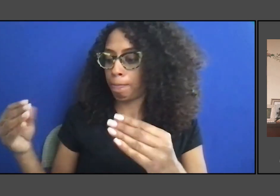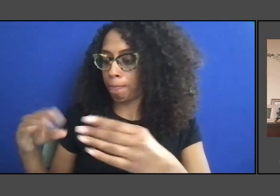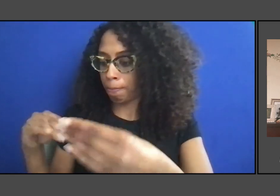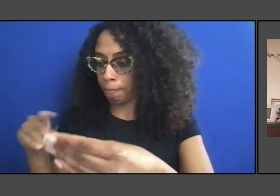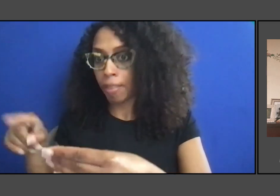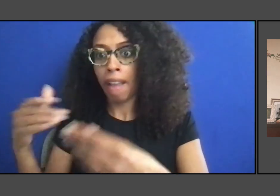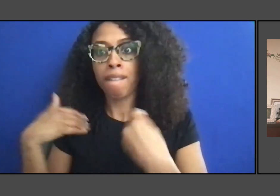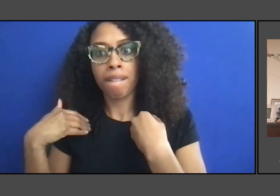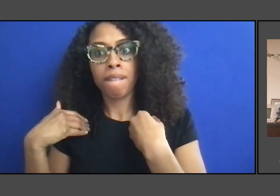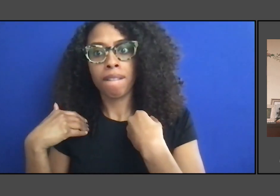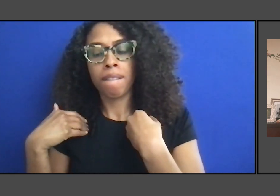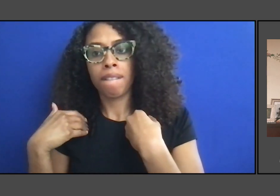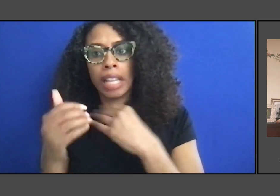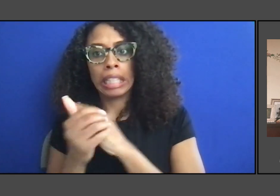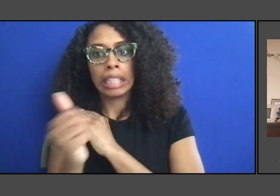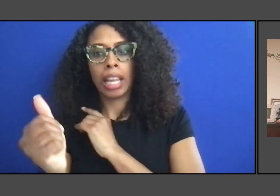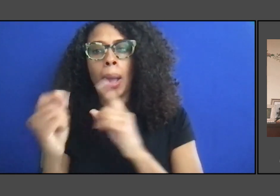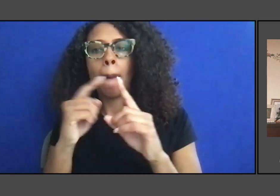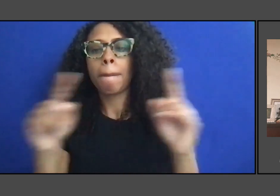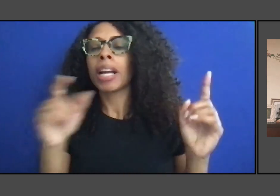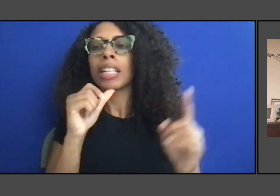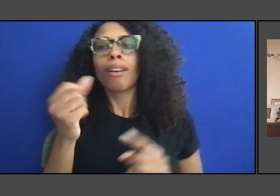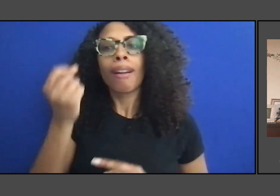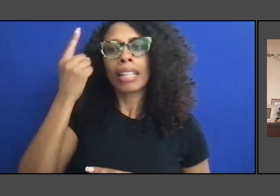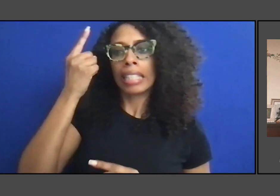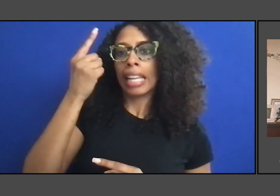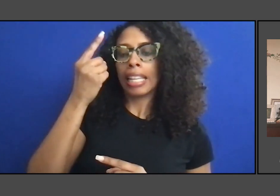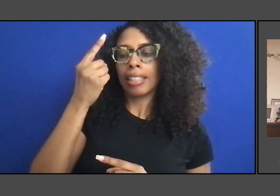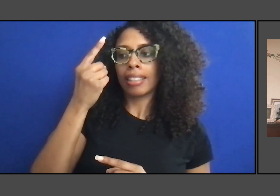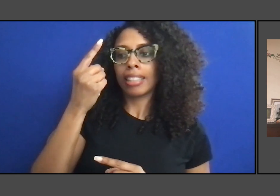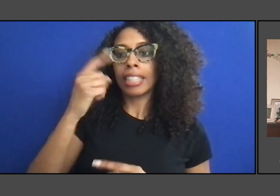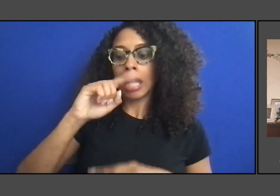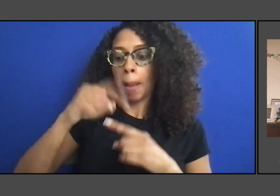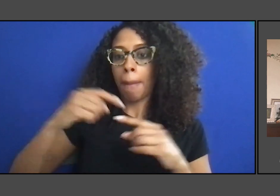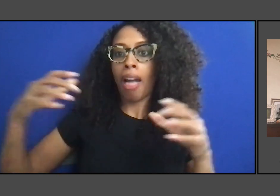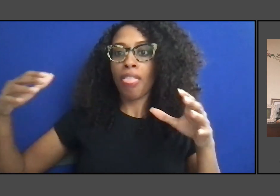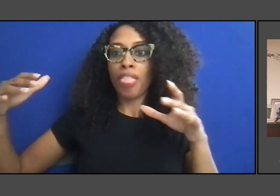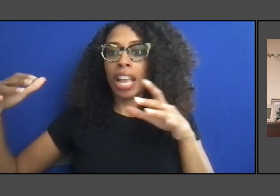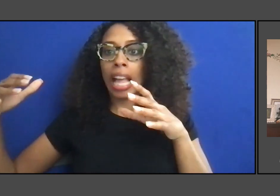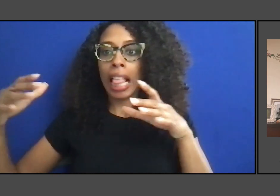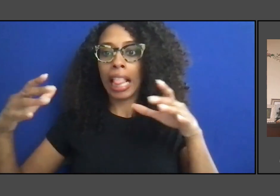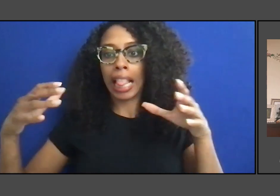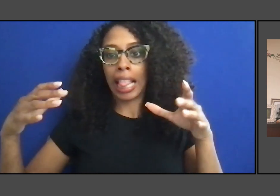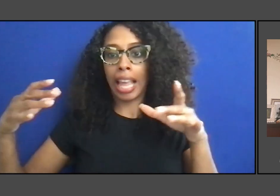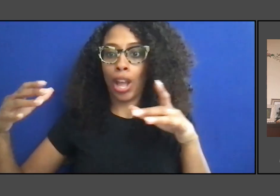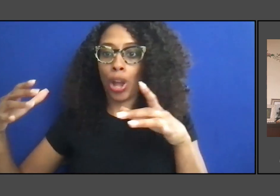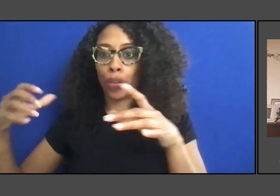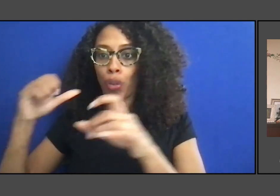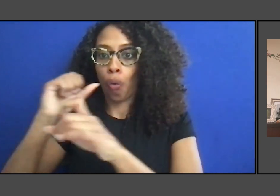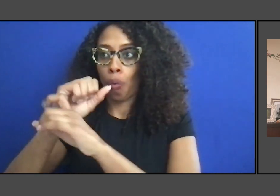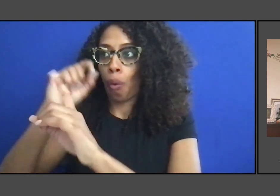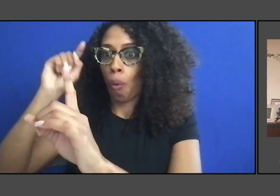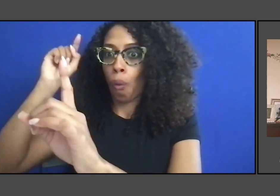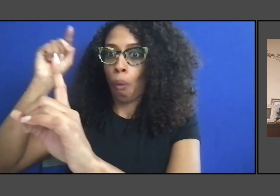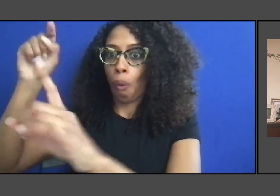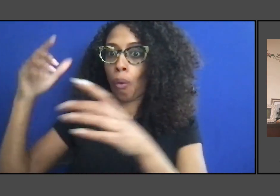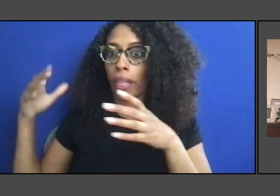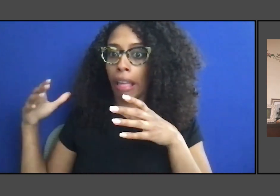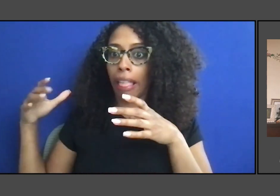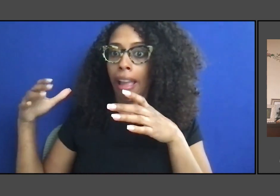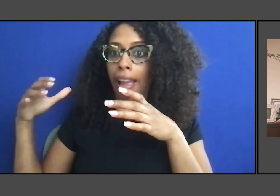the simple thing of it being about collective work, towards something, a mission. Jazz is a